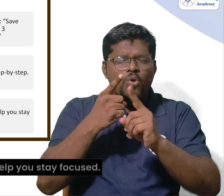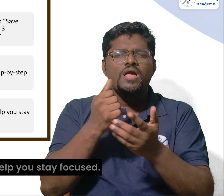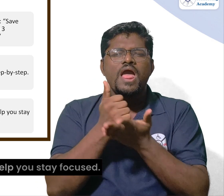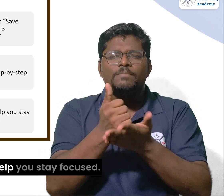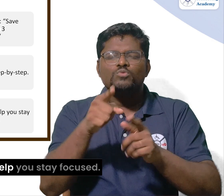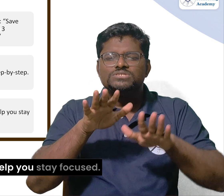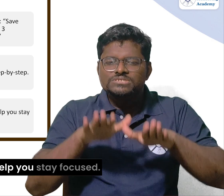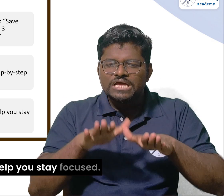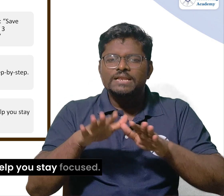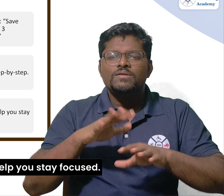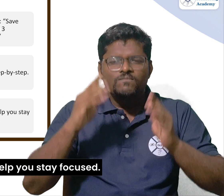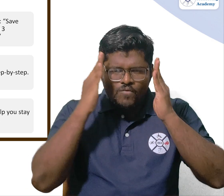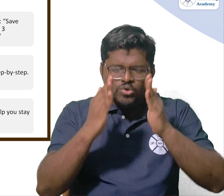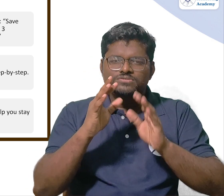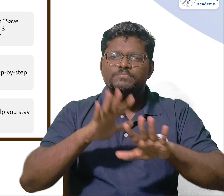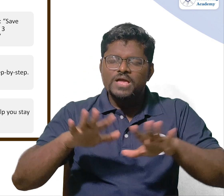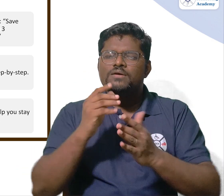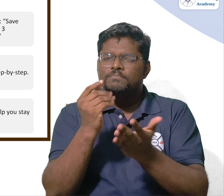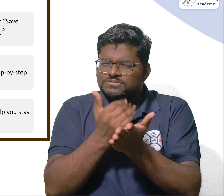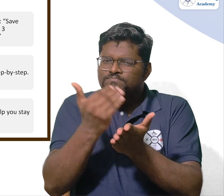Goals help you stay focused.